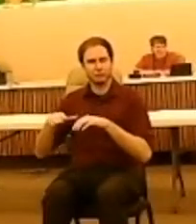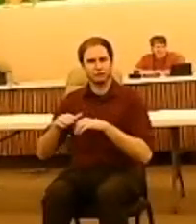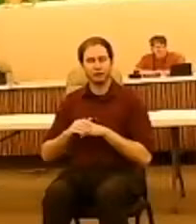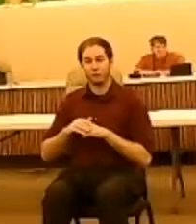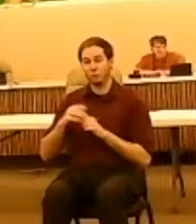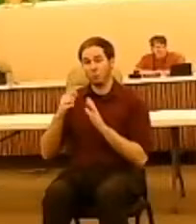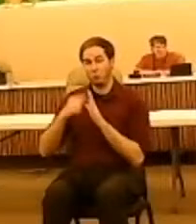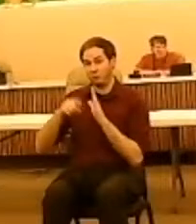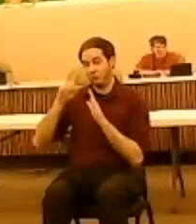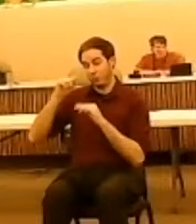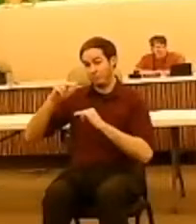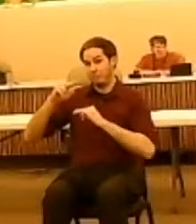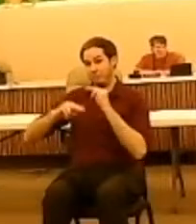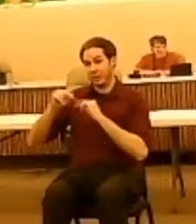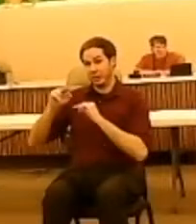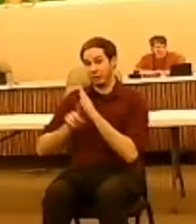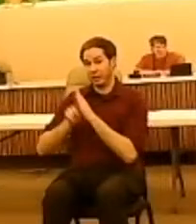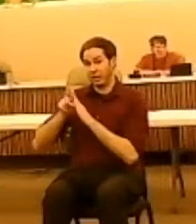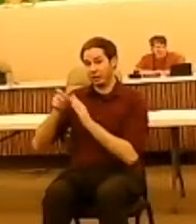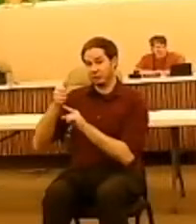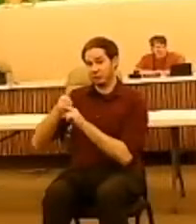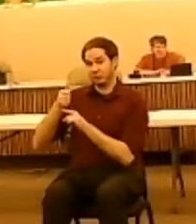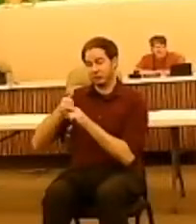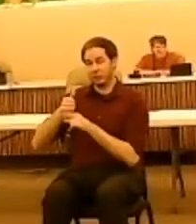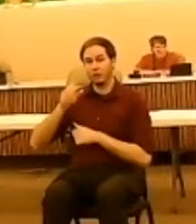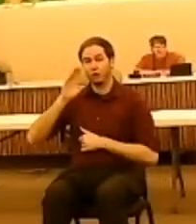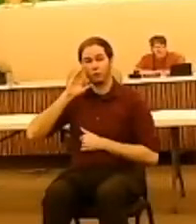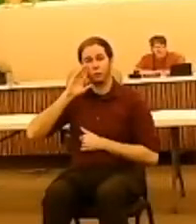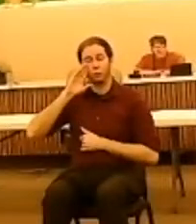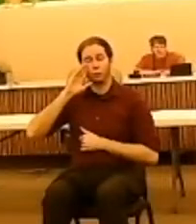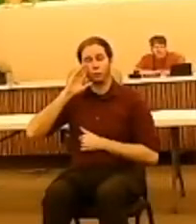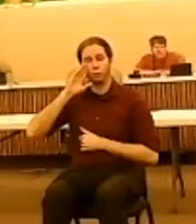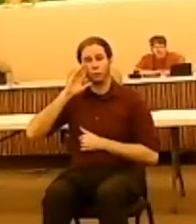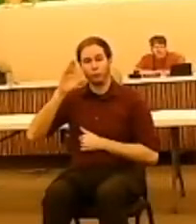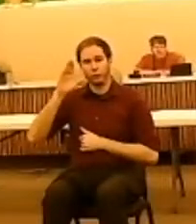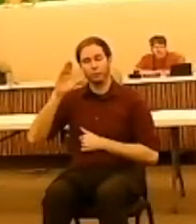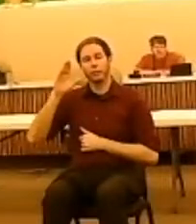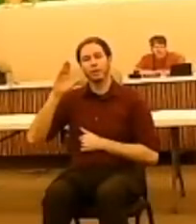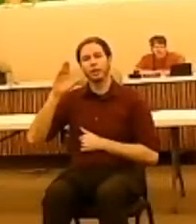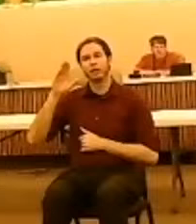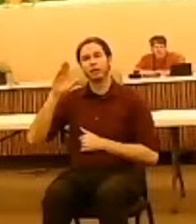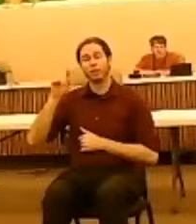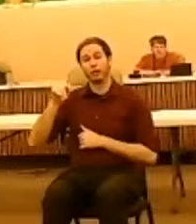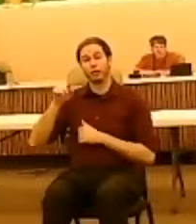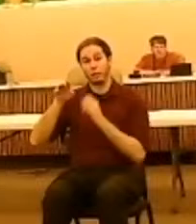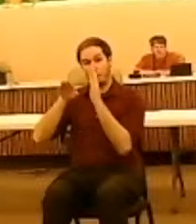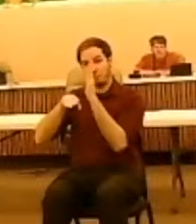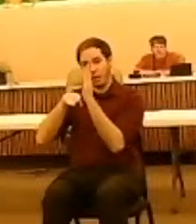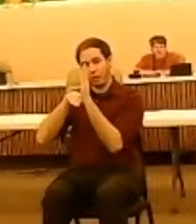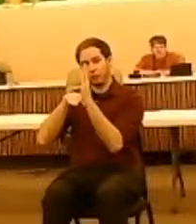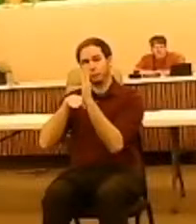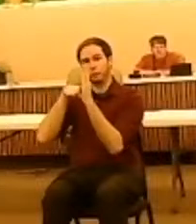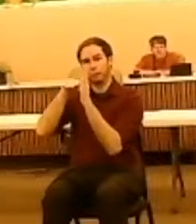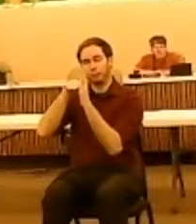As far as the height, again, it's above, the base height is above